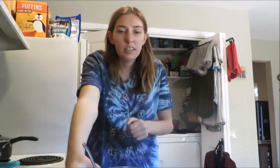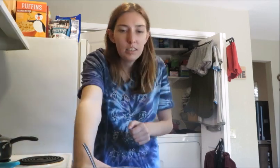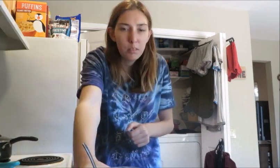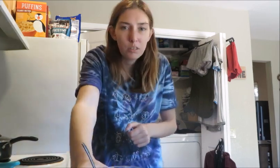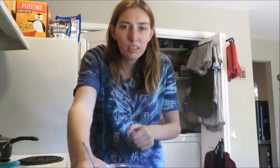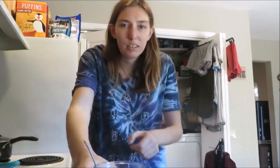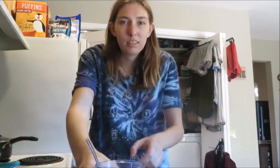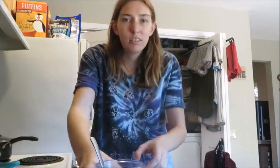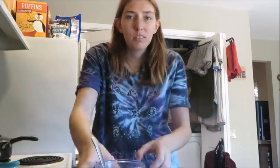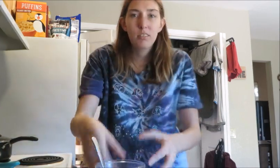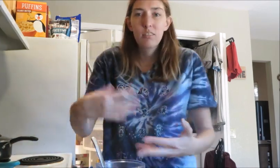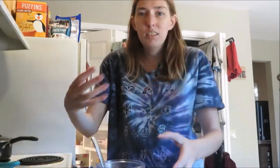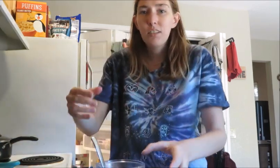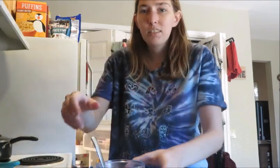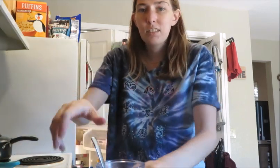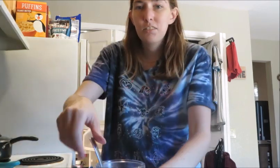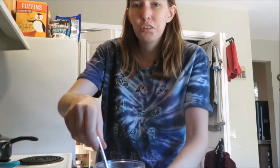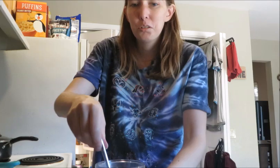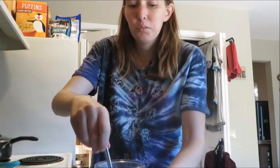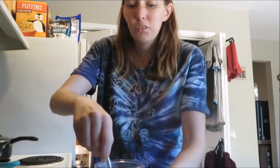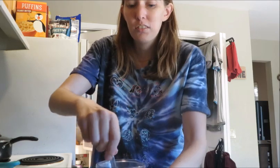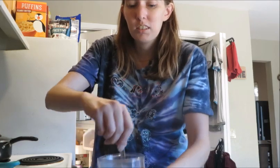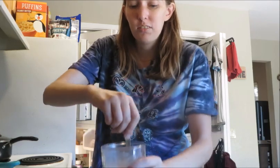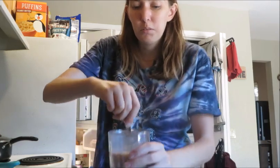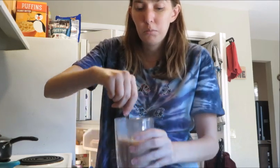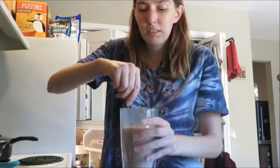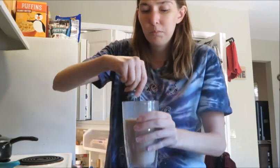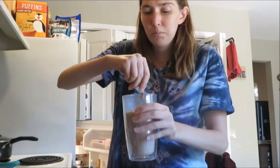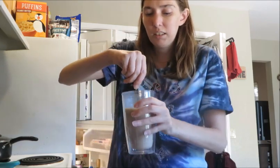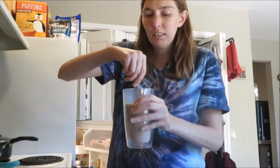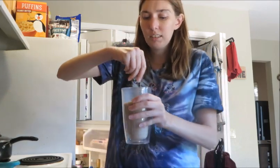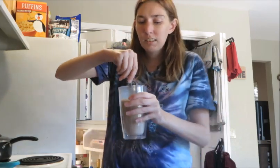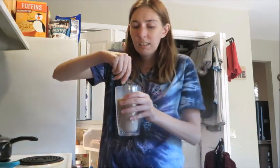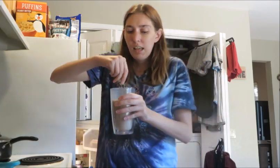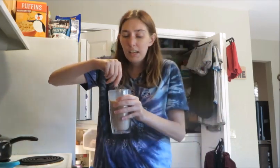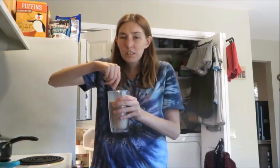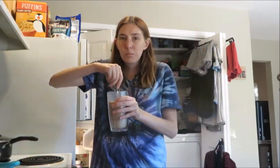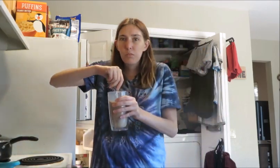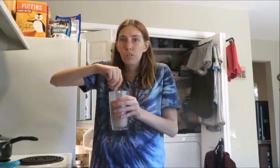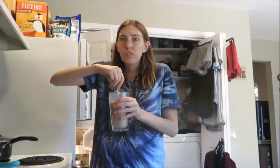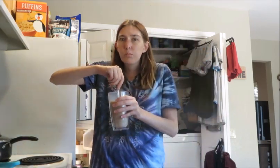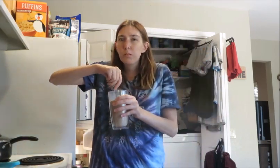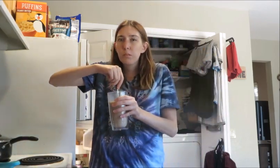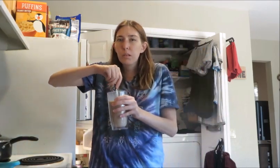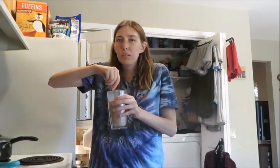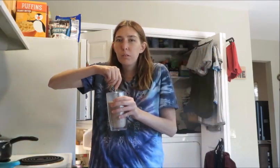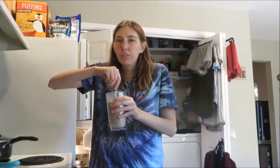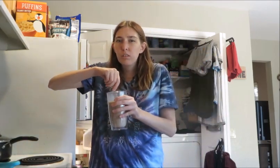So I'm trying to like do stuff, because I told you it's been forever since I filmed on my camera, but I prefer filming on my camera than my phone.